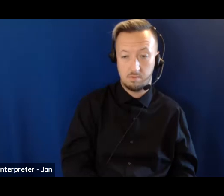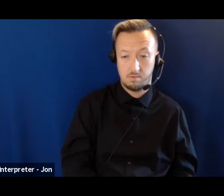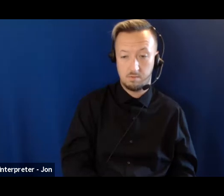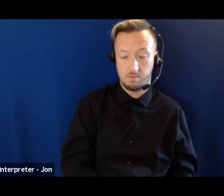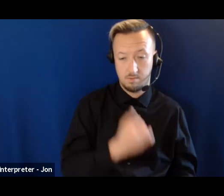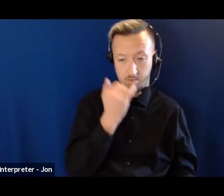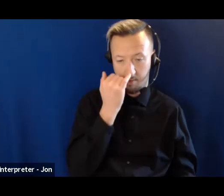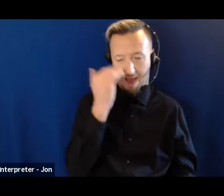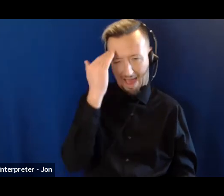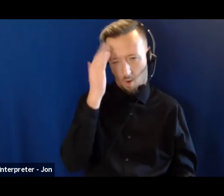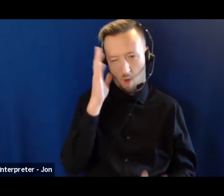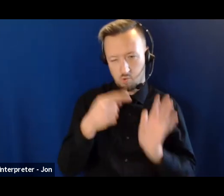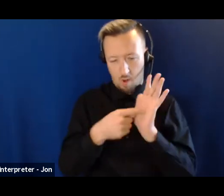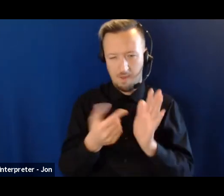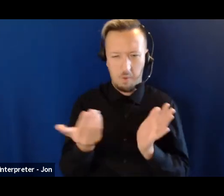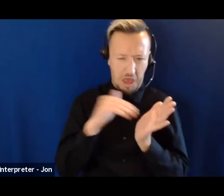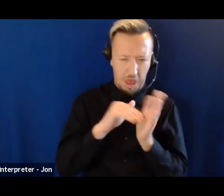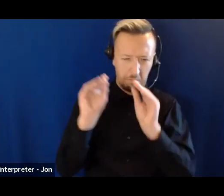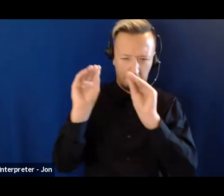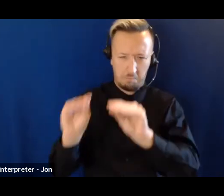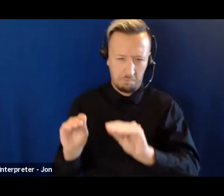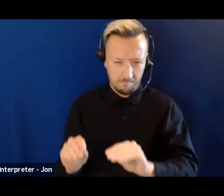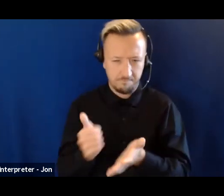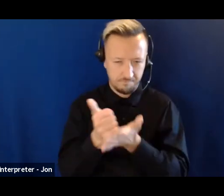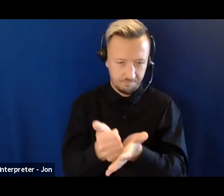do it again just real quick. And